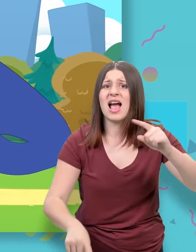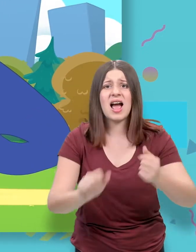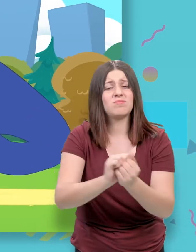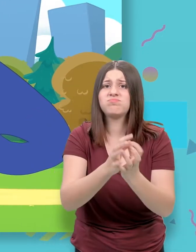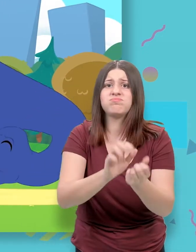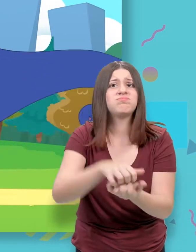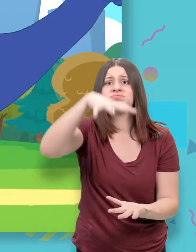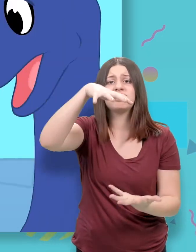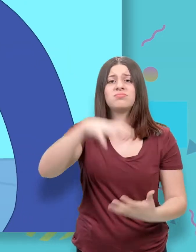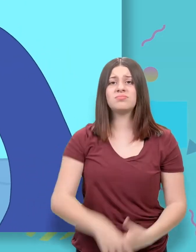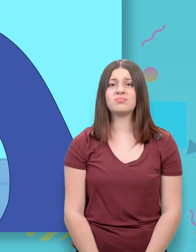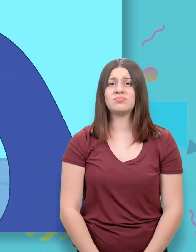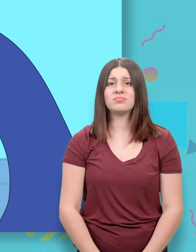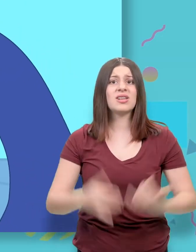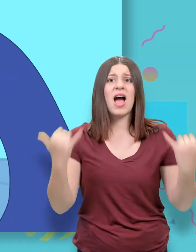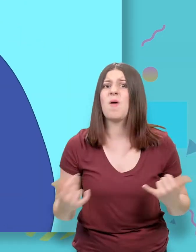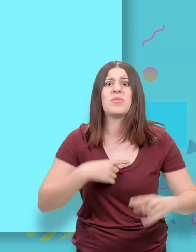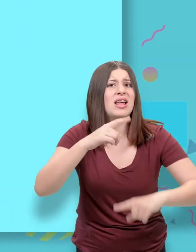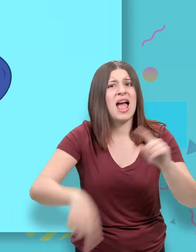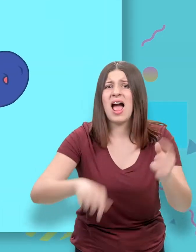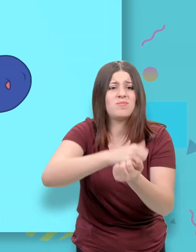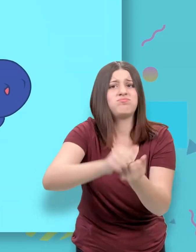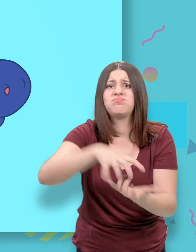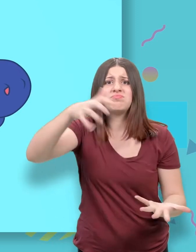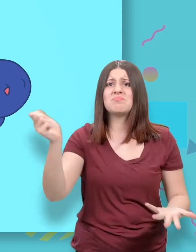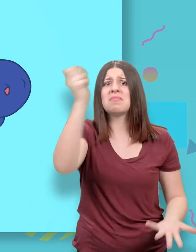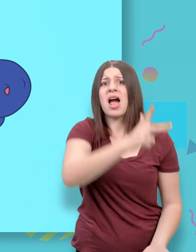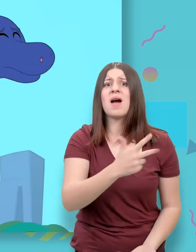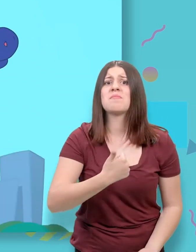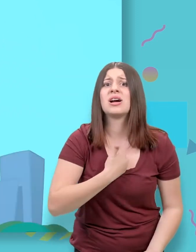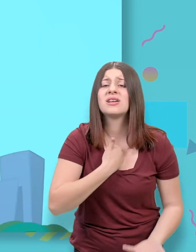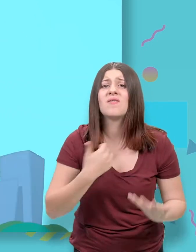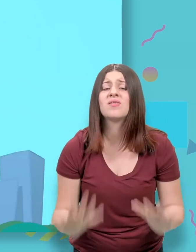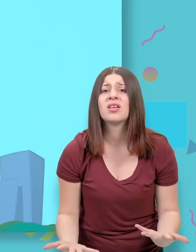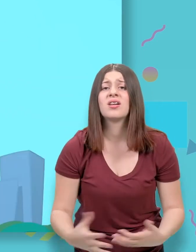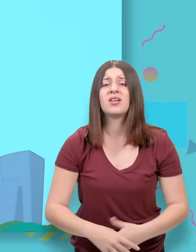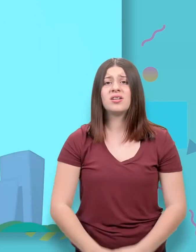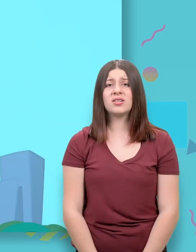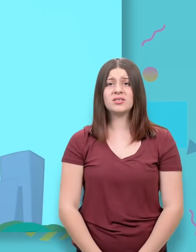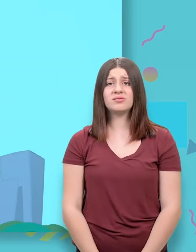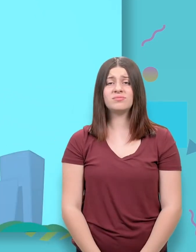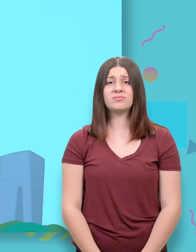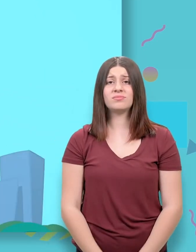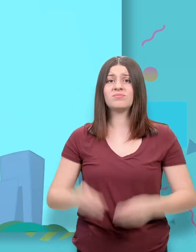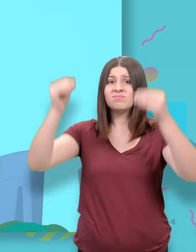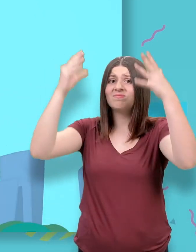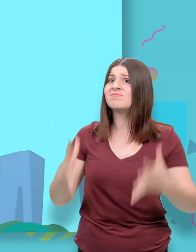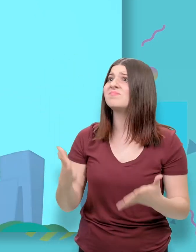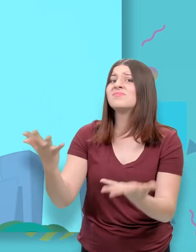Now I can't morph back into myself! Professor Rashid! Yes! You're right!